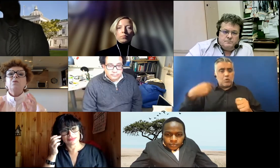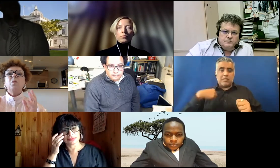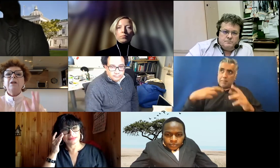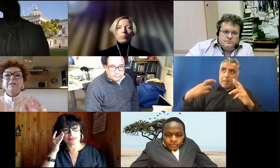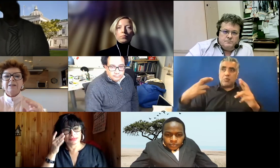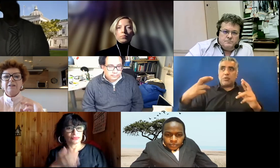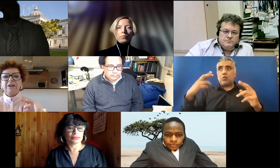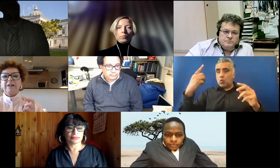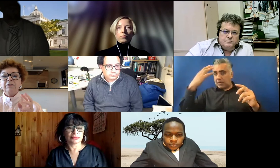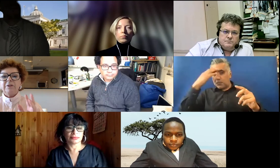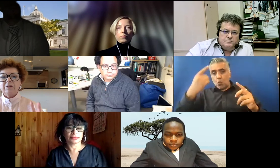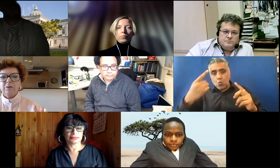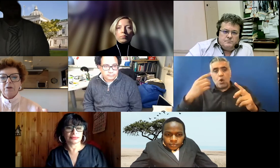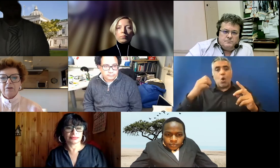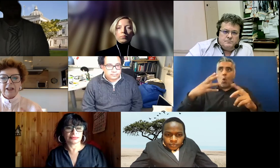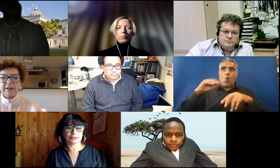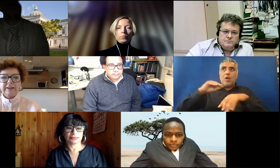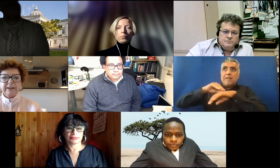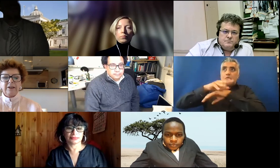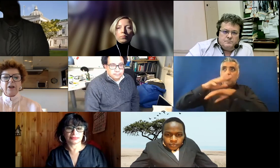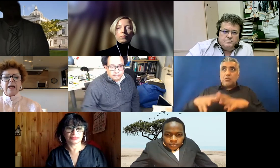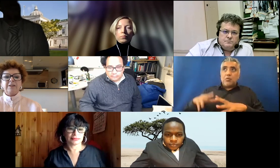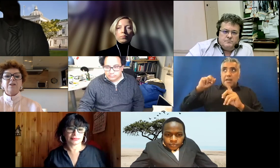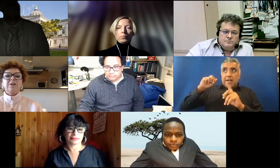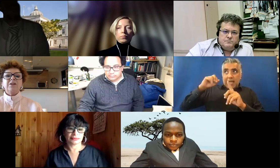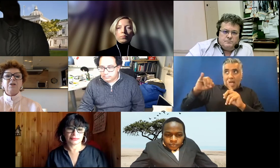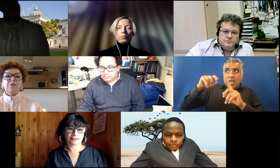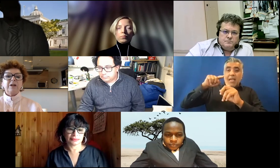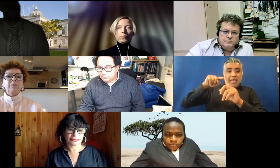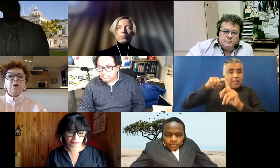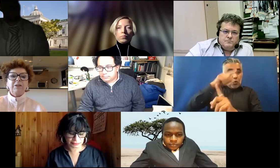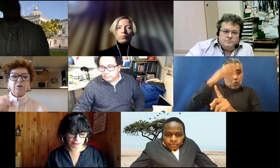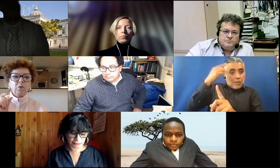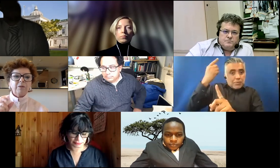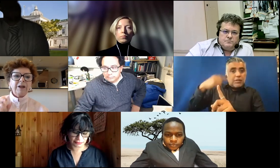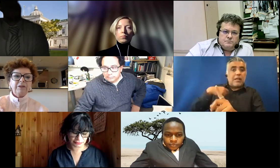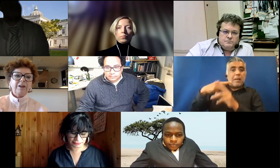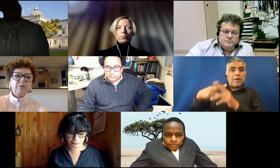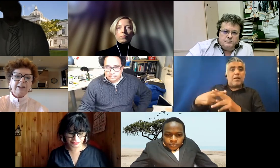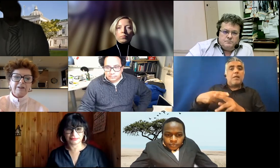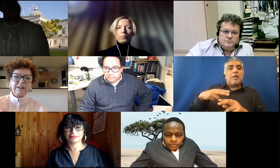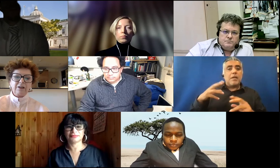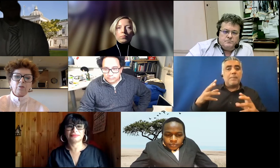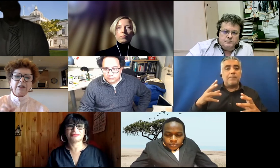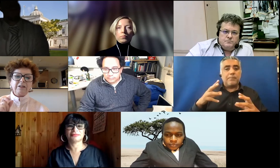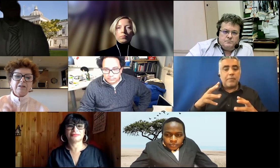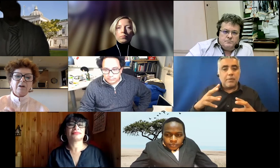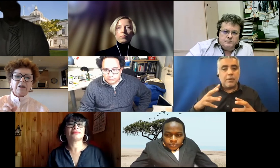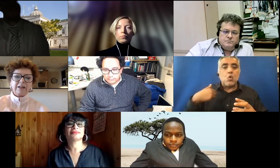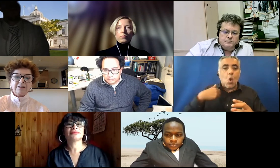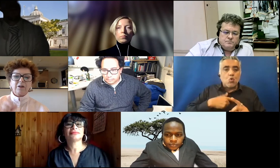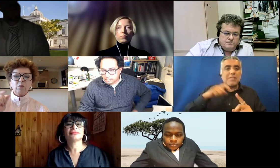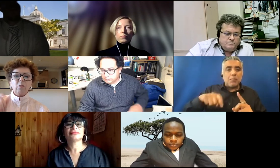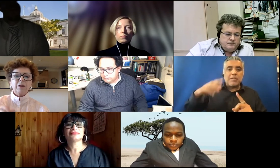at least one significant influencer in the world of AI and starts to use what I'm calling the What About campaign. We need to